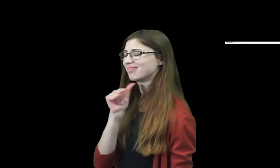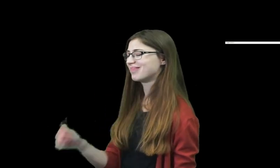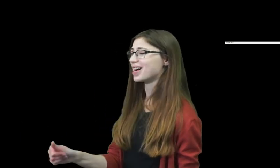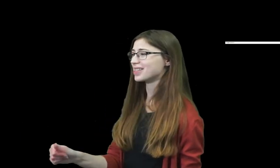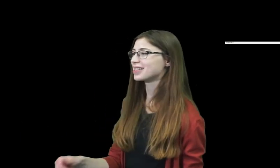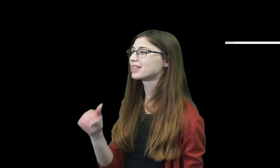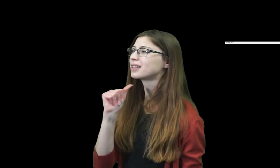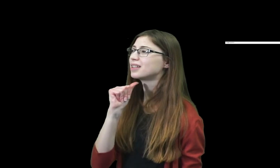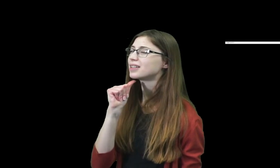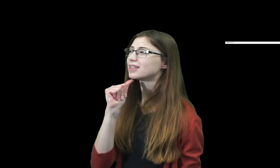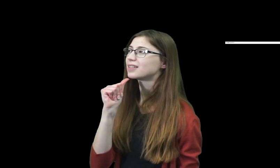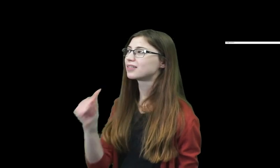Not.